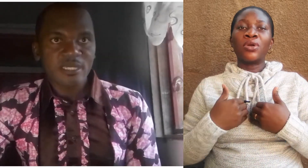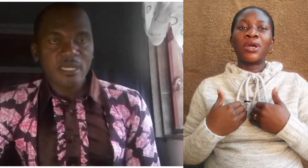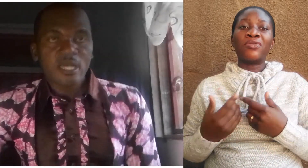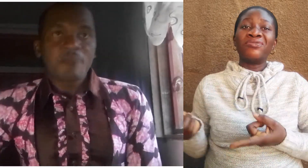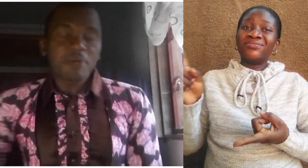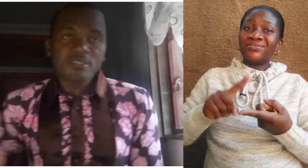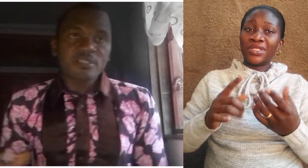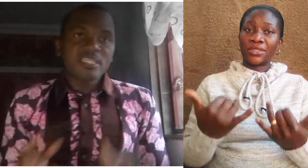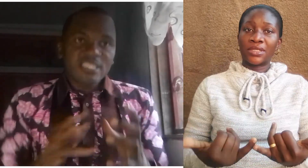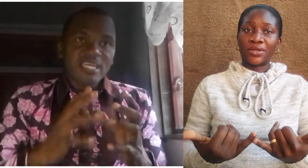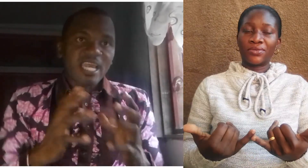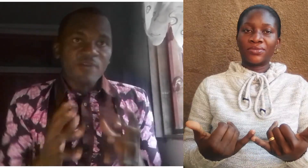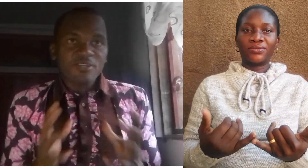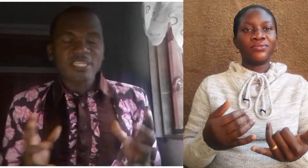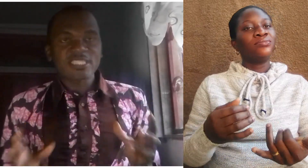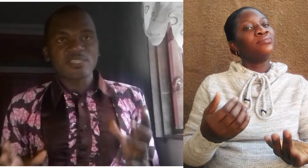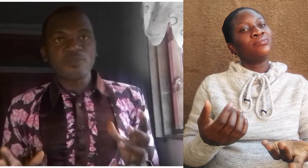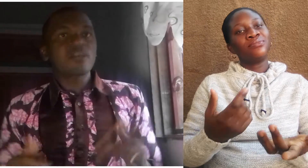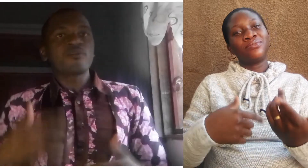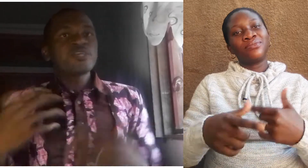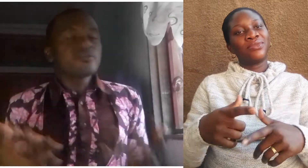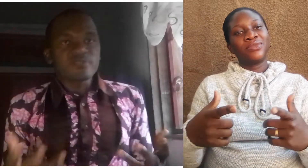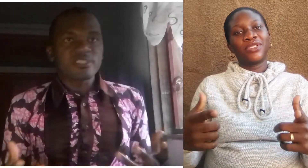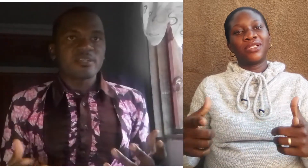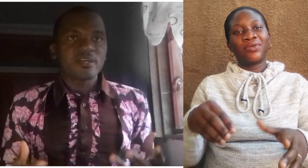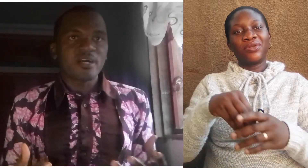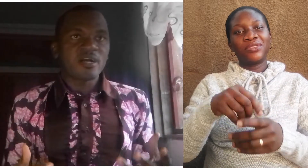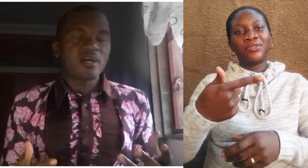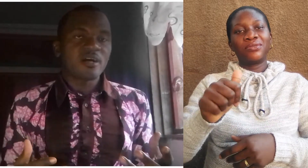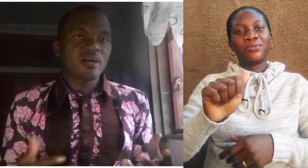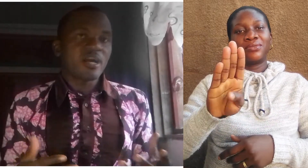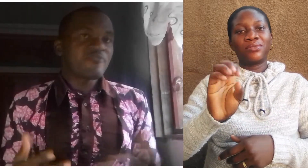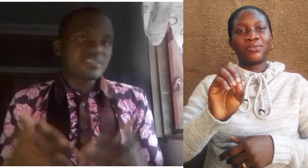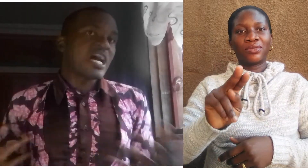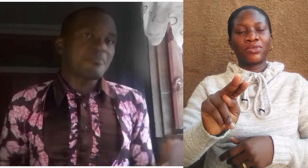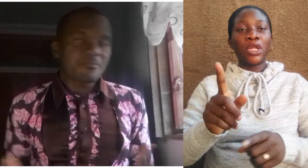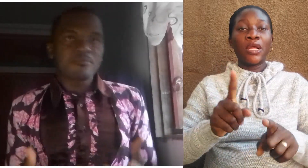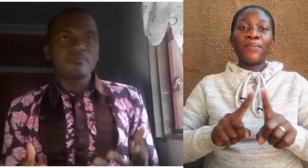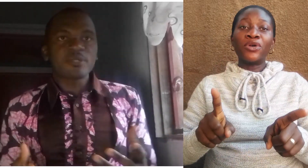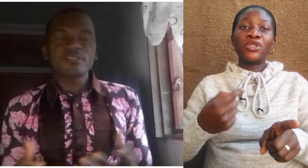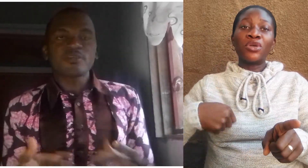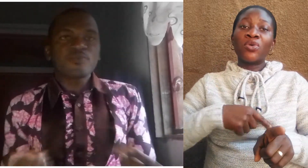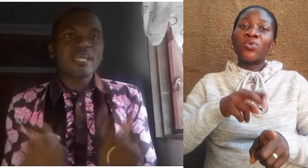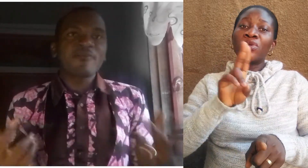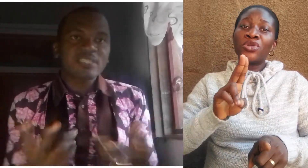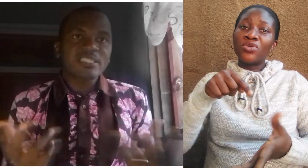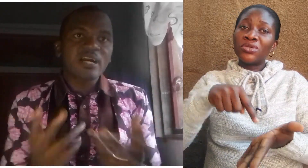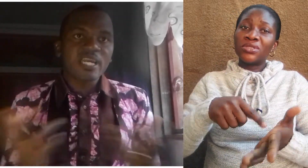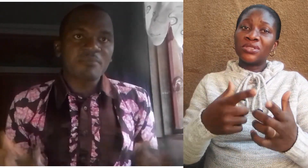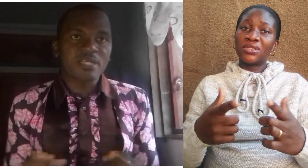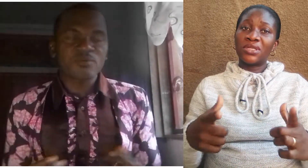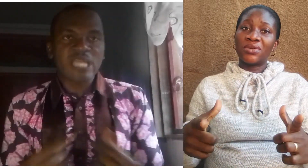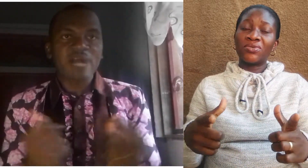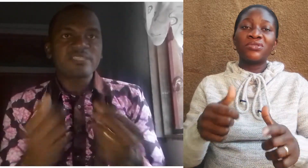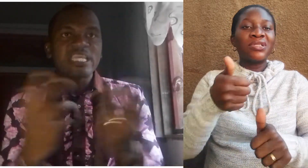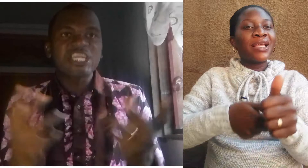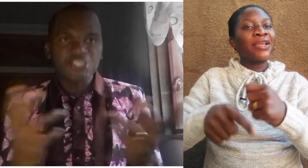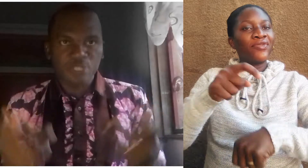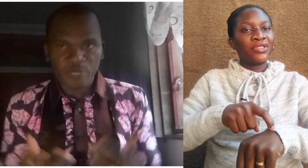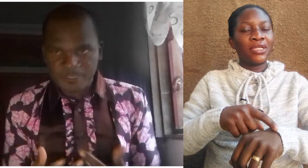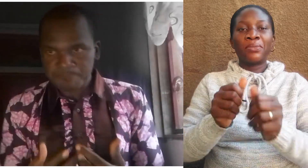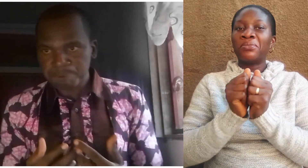Language, but it is a language that we use every time, but without document,